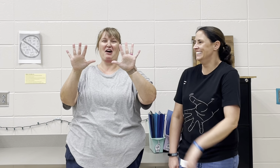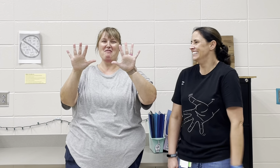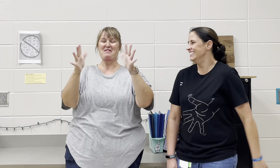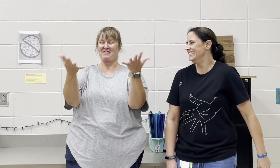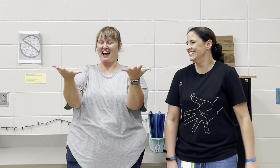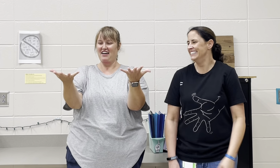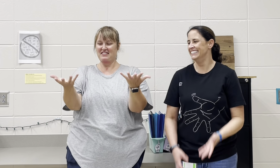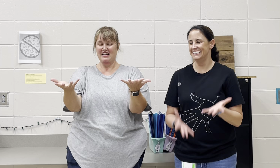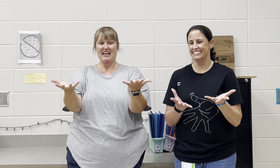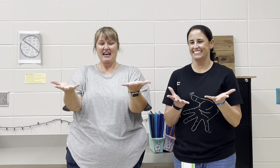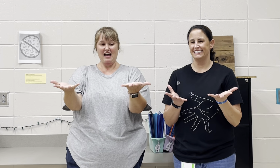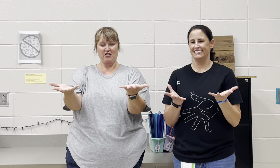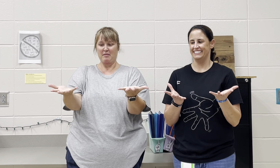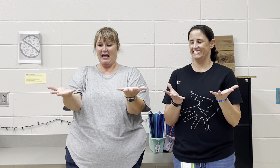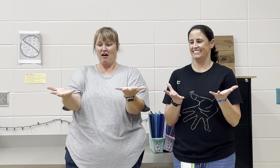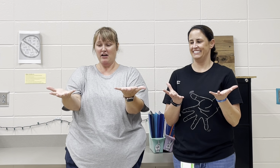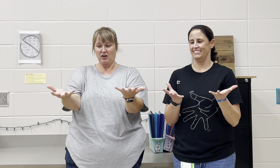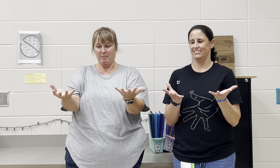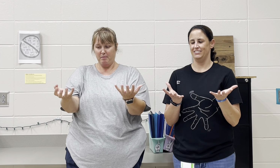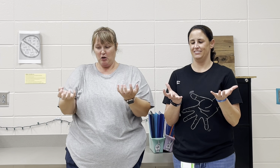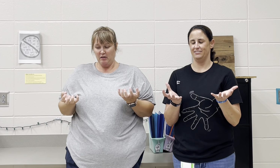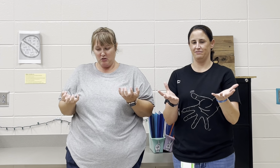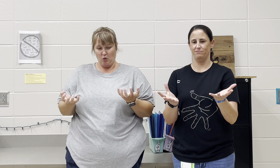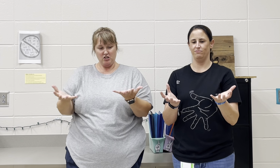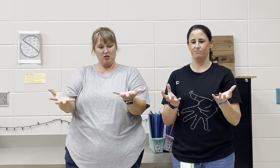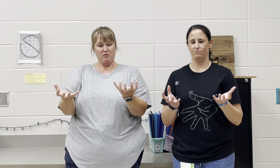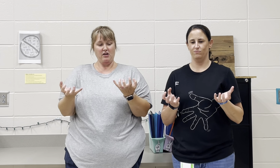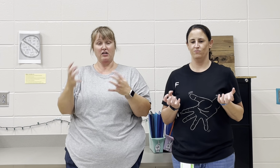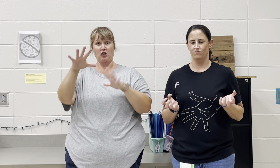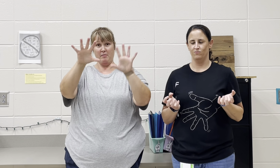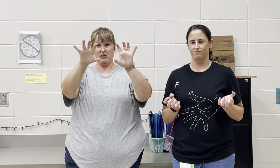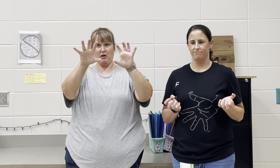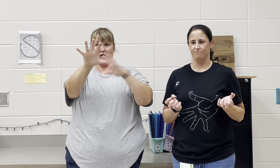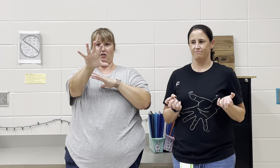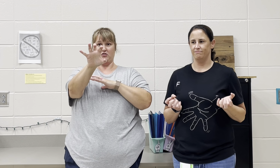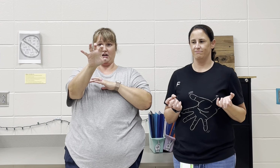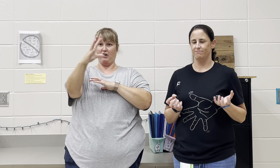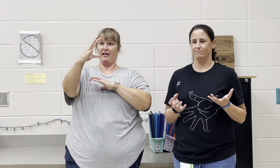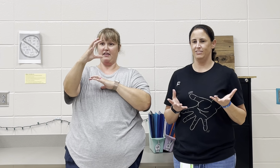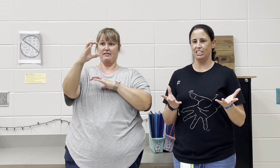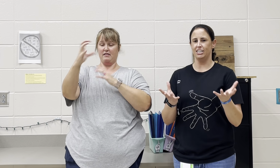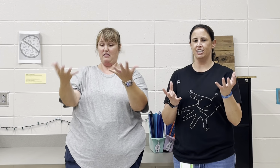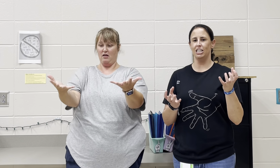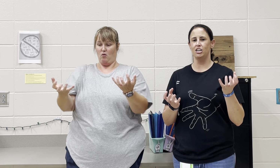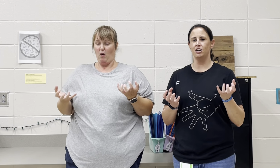open 5s and they're gonna be out and you're gonna pull them towards you and you're gonna turn them into a claw. So we're gonna go like this.